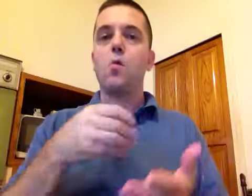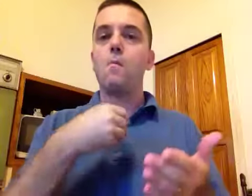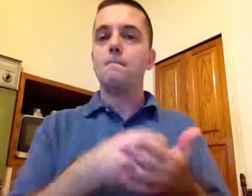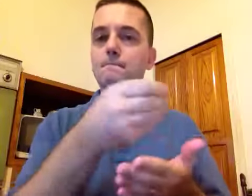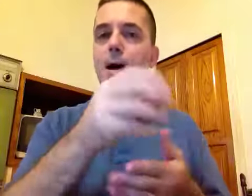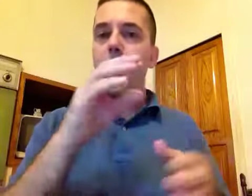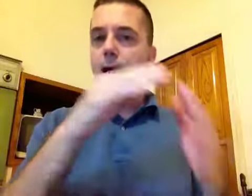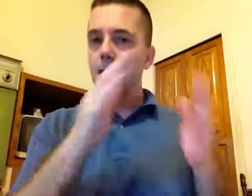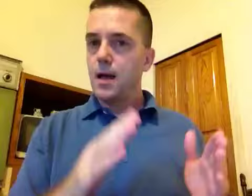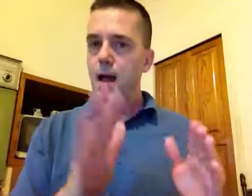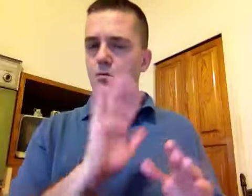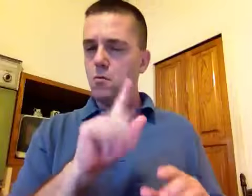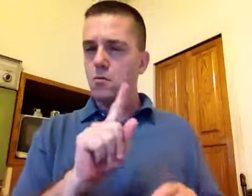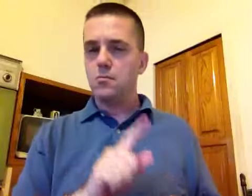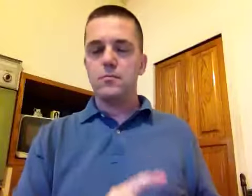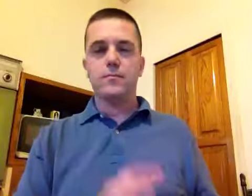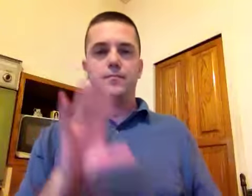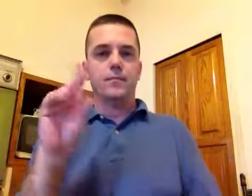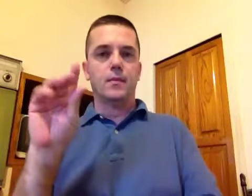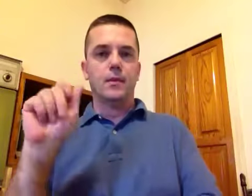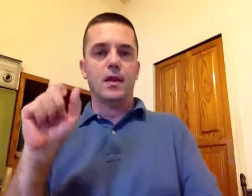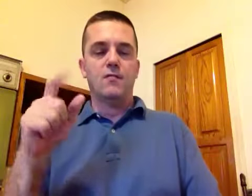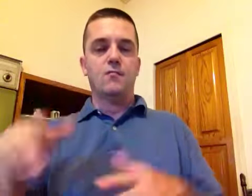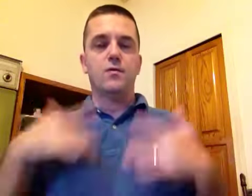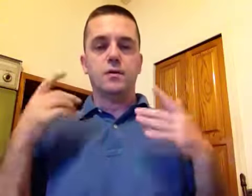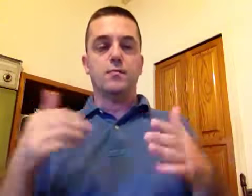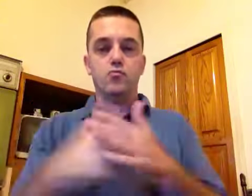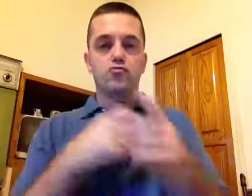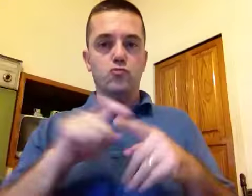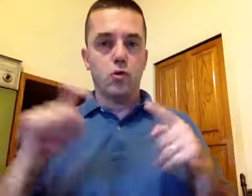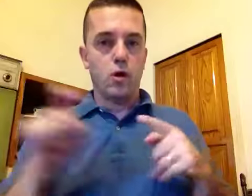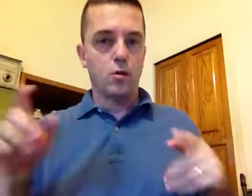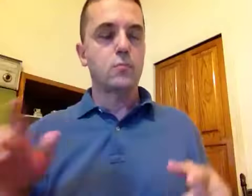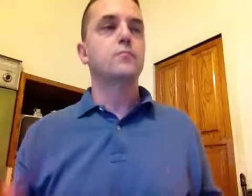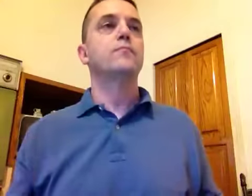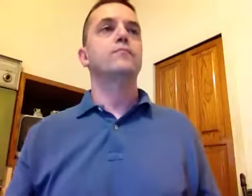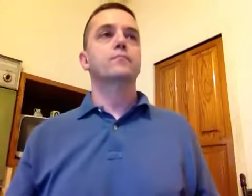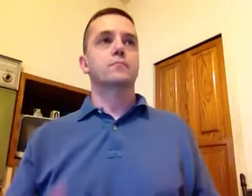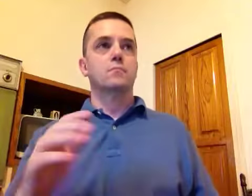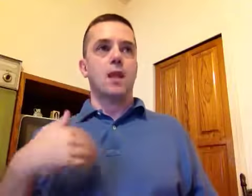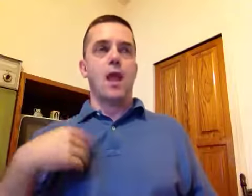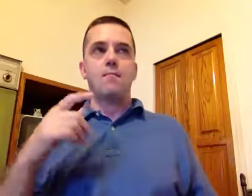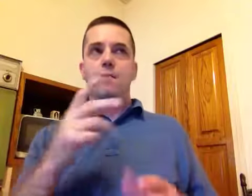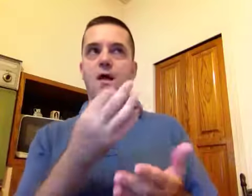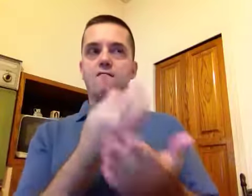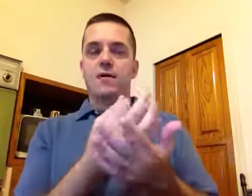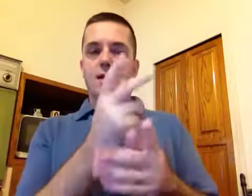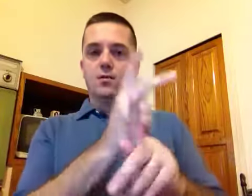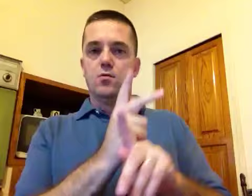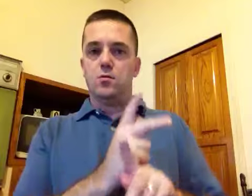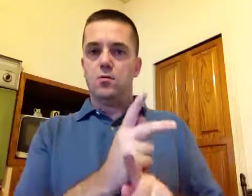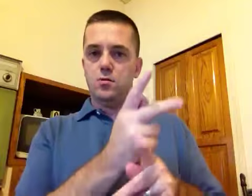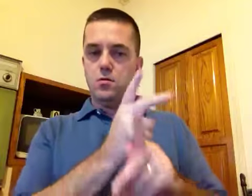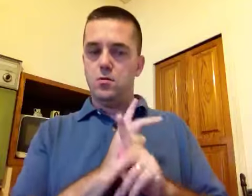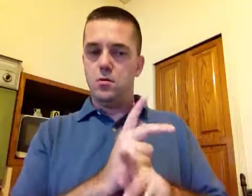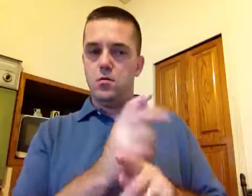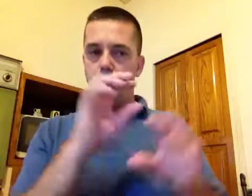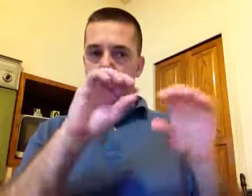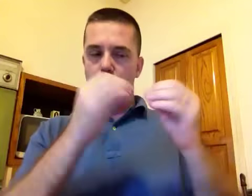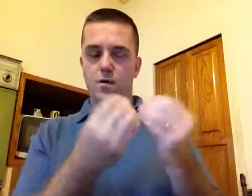I deserve. What's up? First off, I'm a mortgage loan officer in LA area, and I always teach everyone